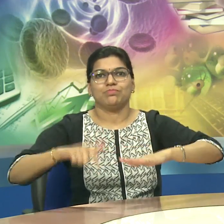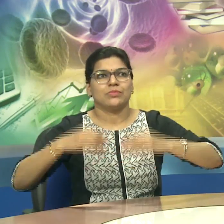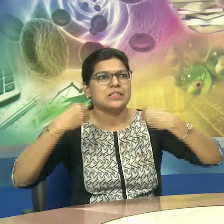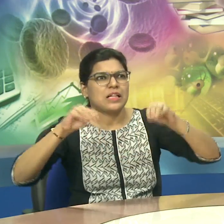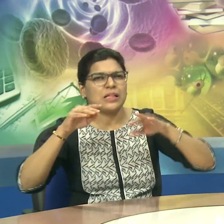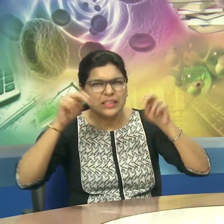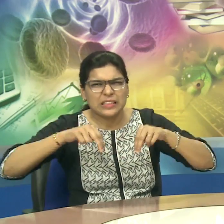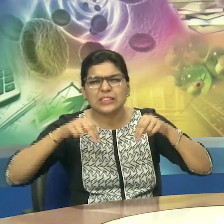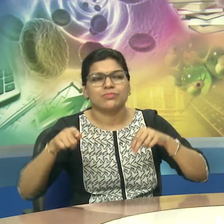in a